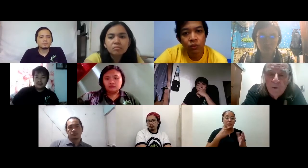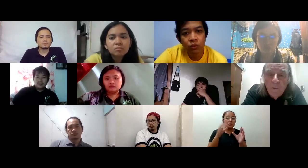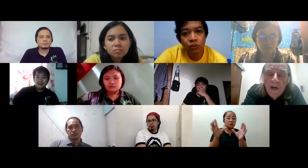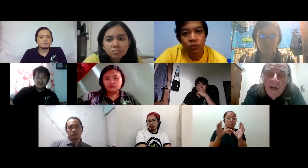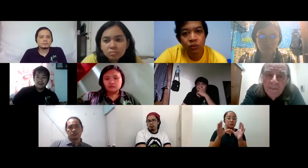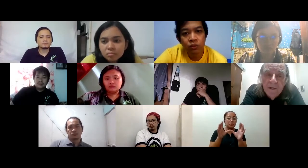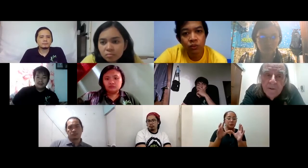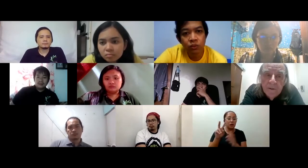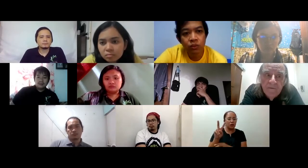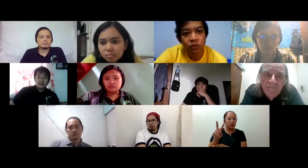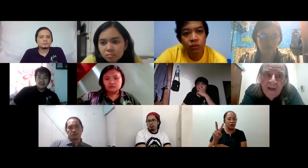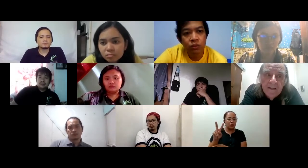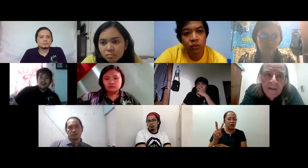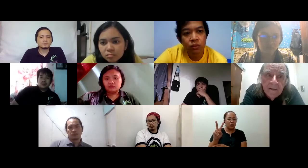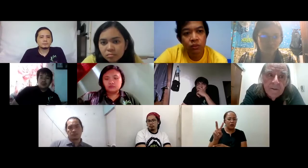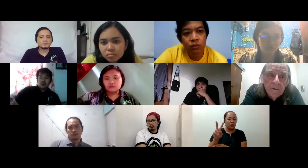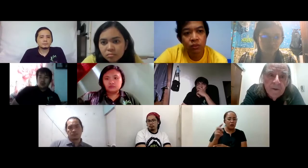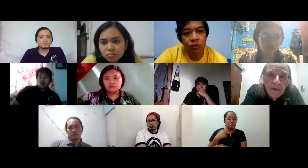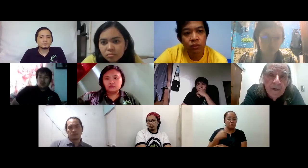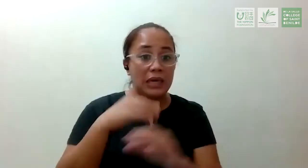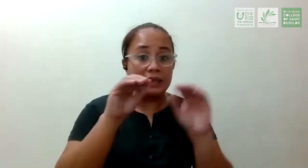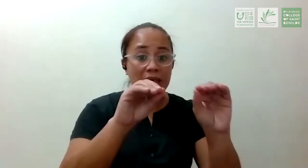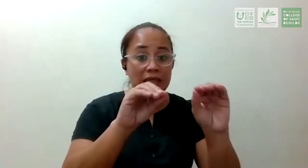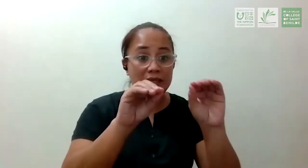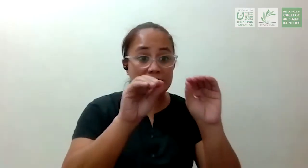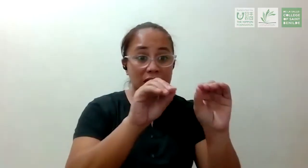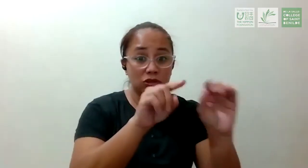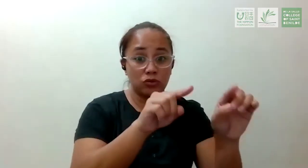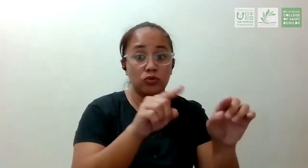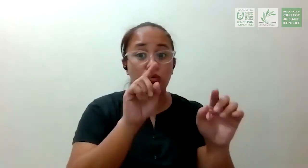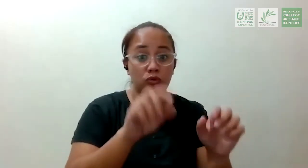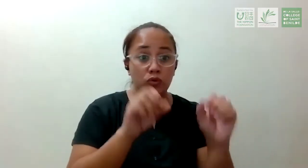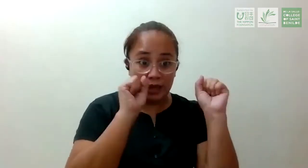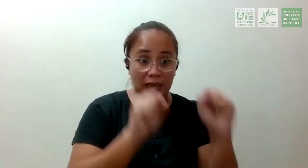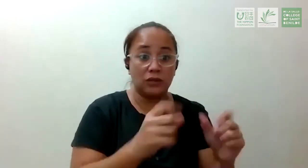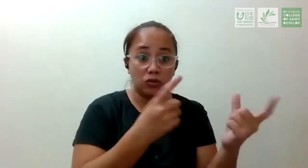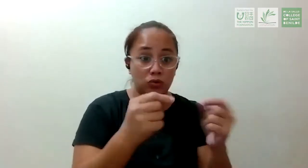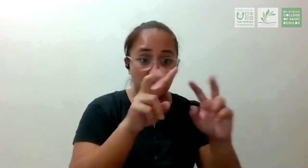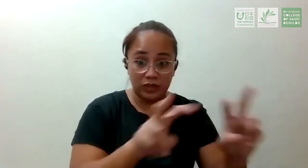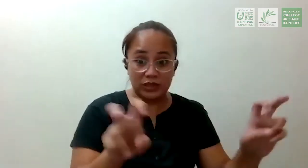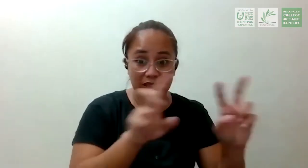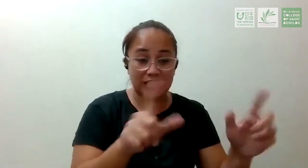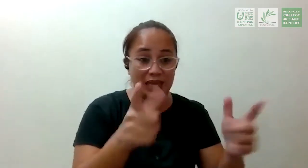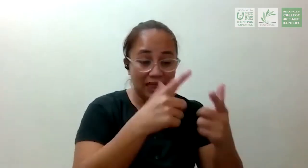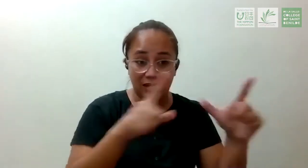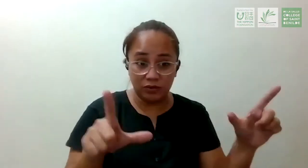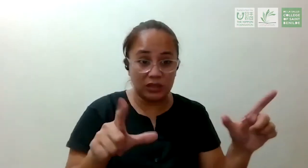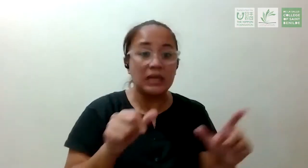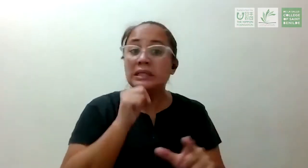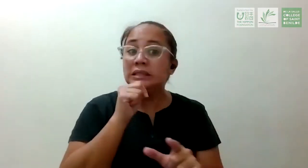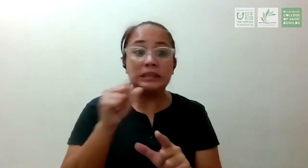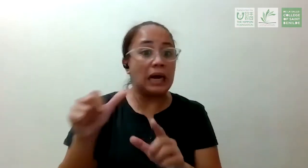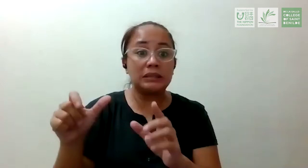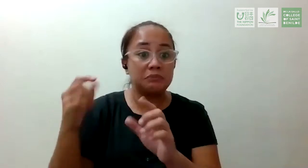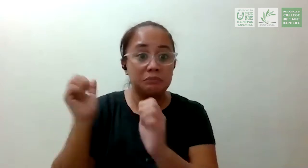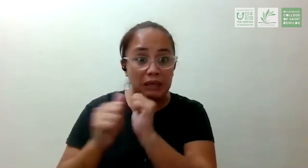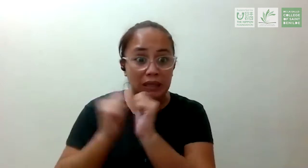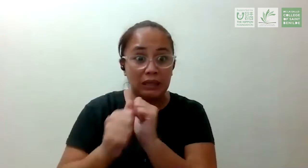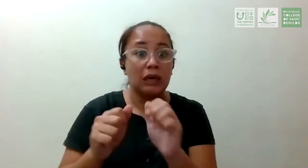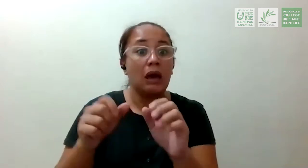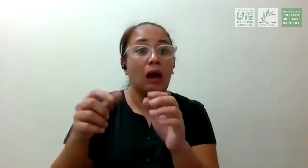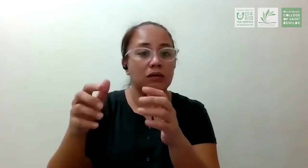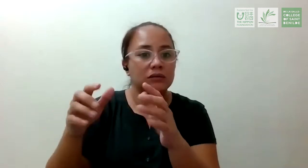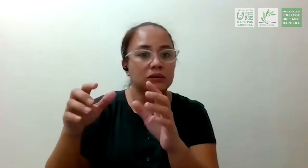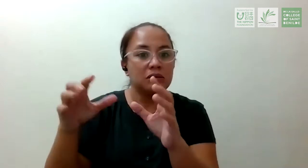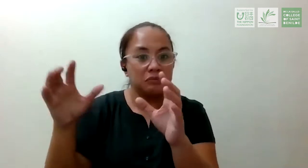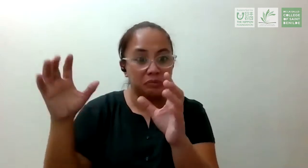and what I'm teaching you validates you can do research on sign languages. It doesn't validate you to teach. I haven't